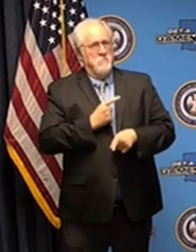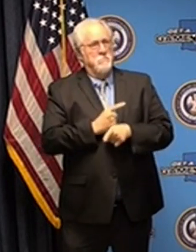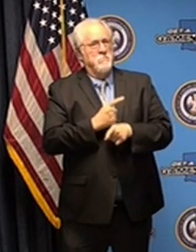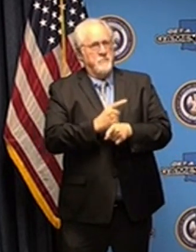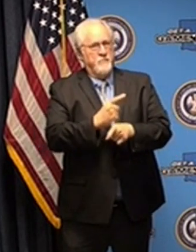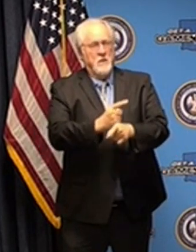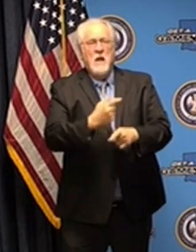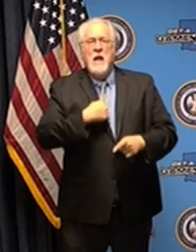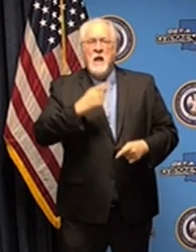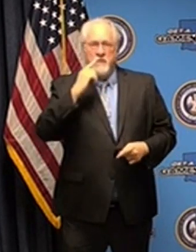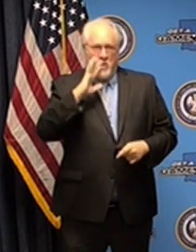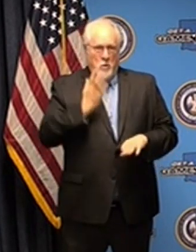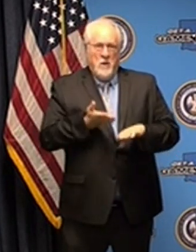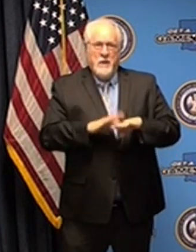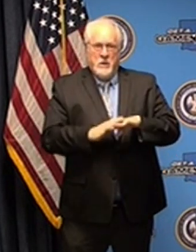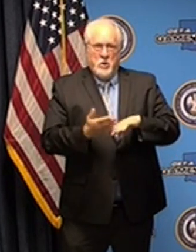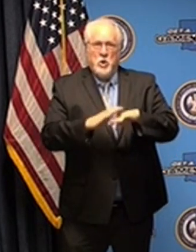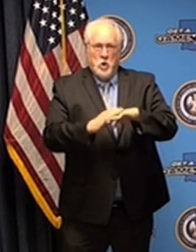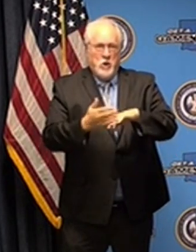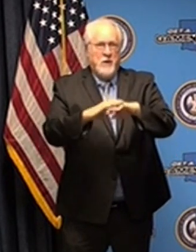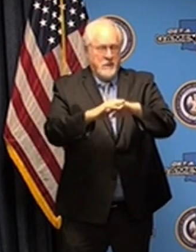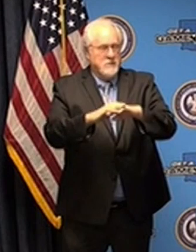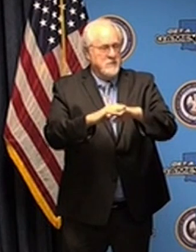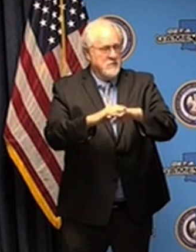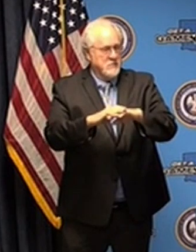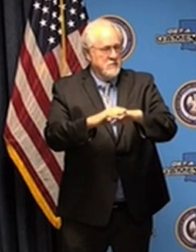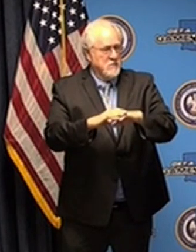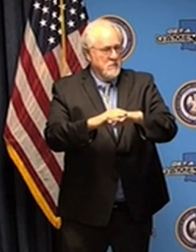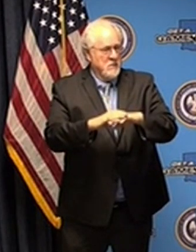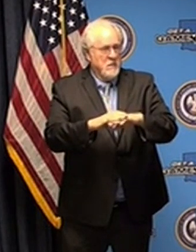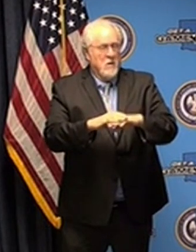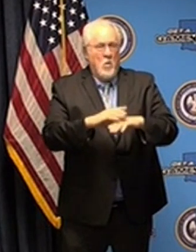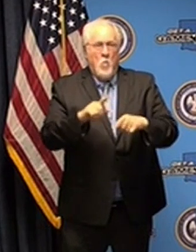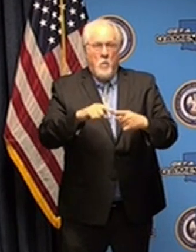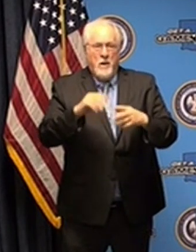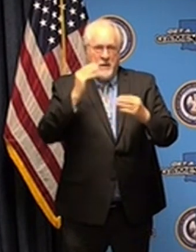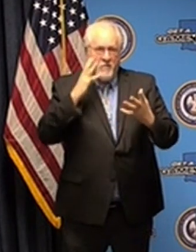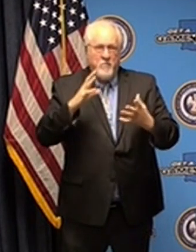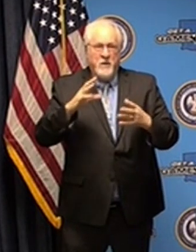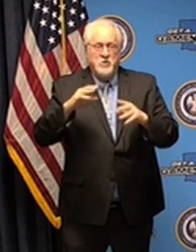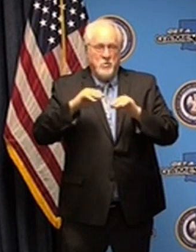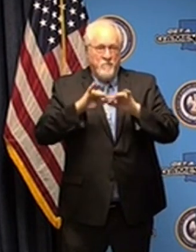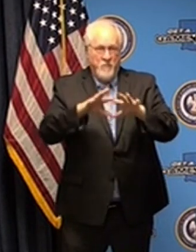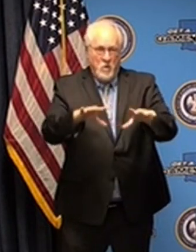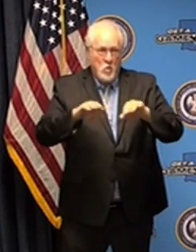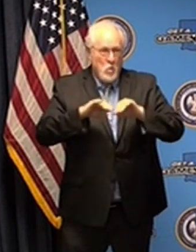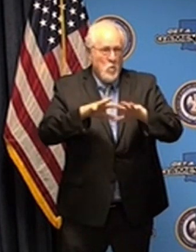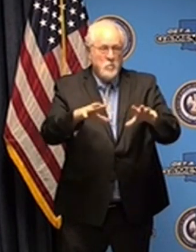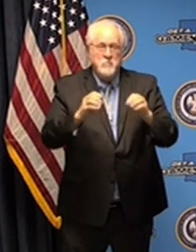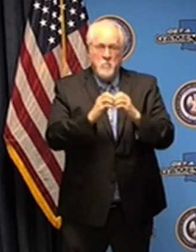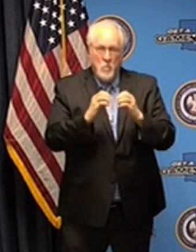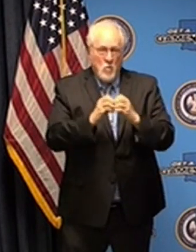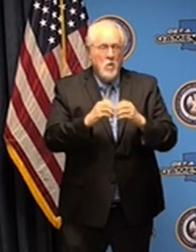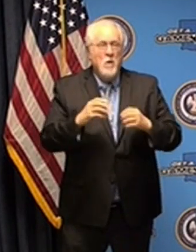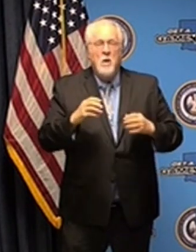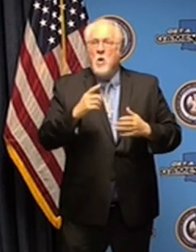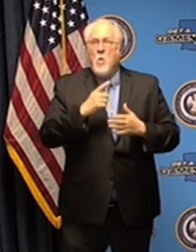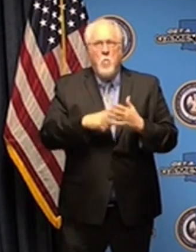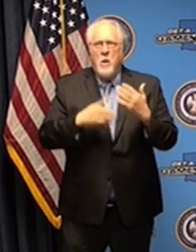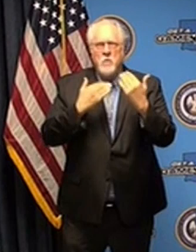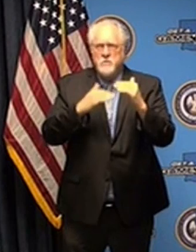appropriately. I think that that will increase as the information is out there and in terms of what